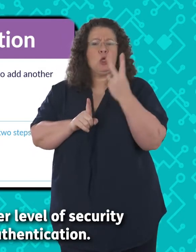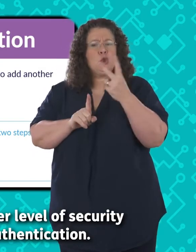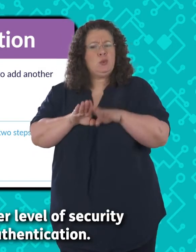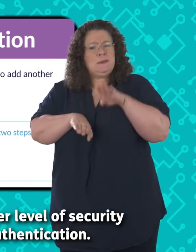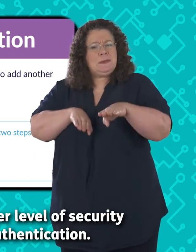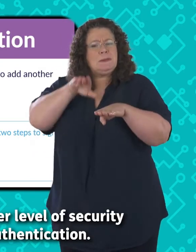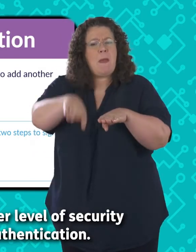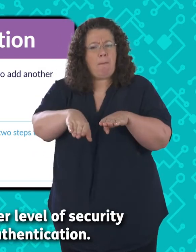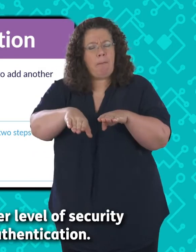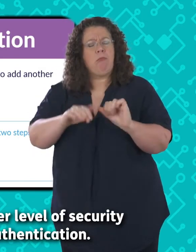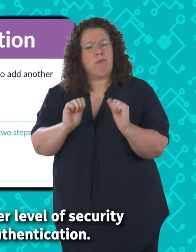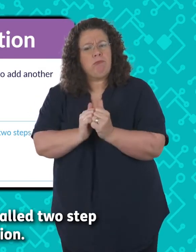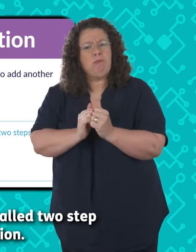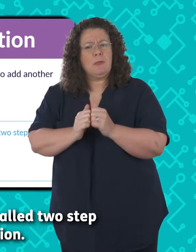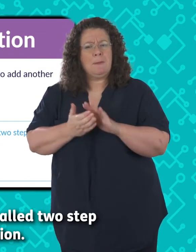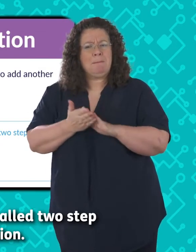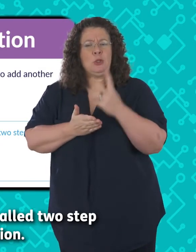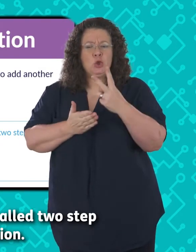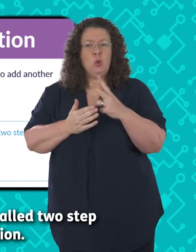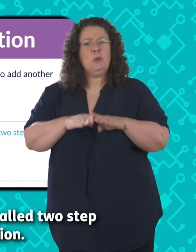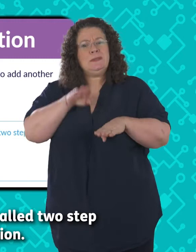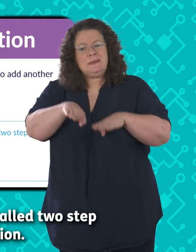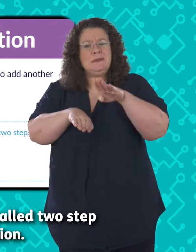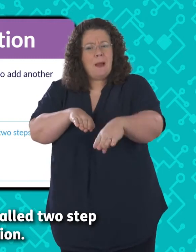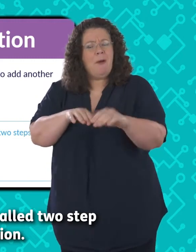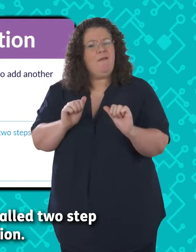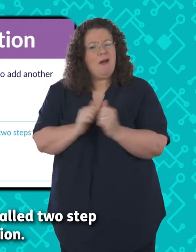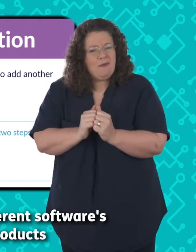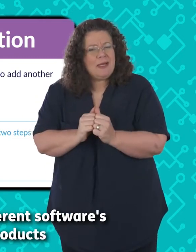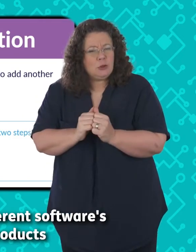2-step authentication. This is sometimes called 2-step